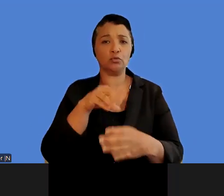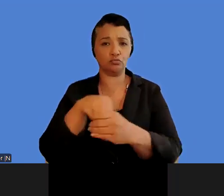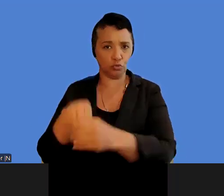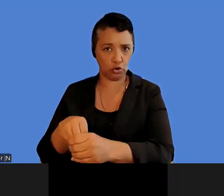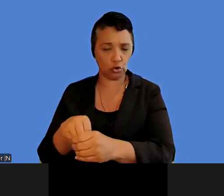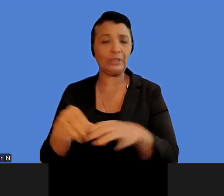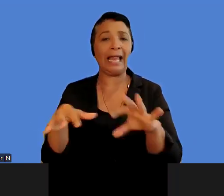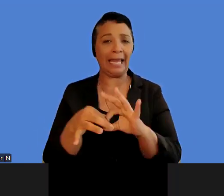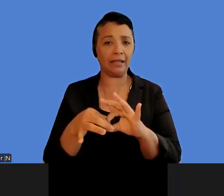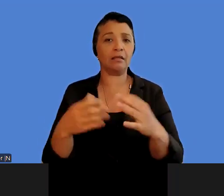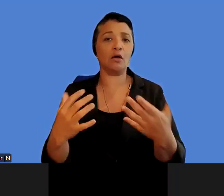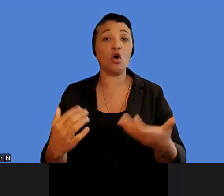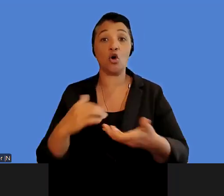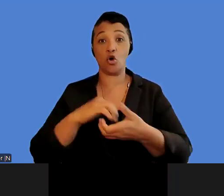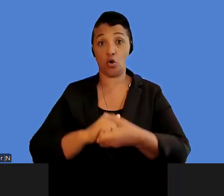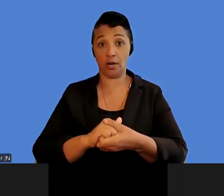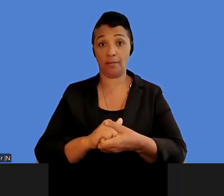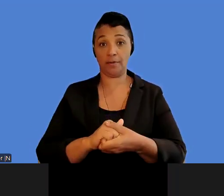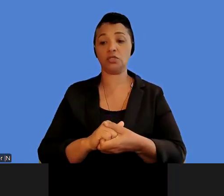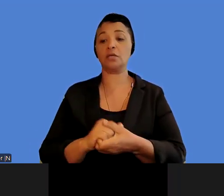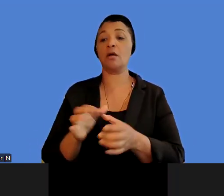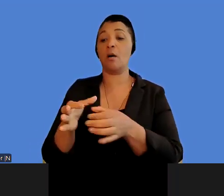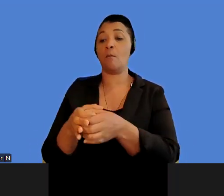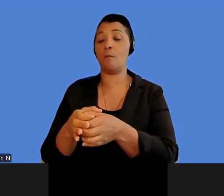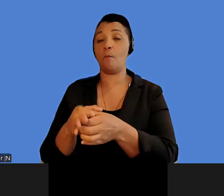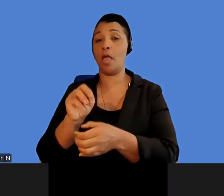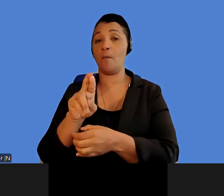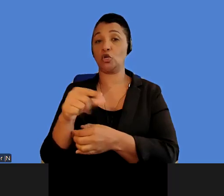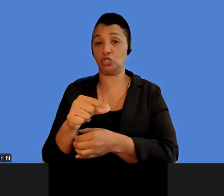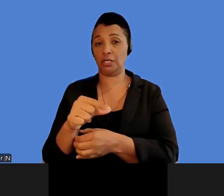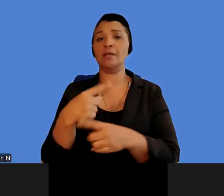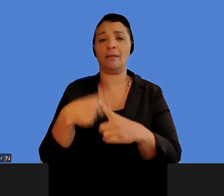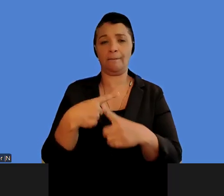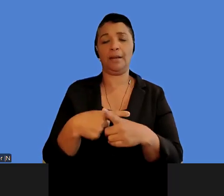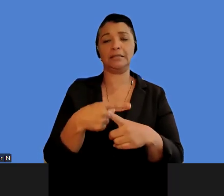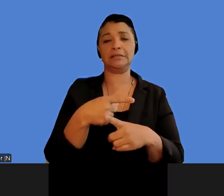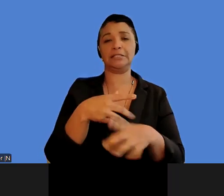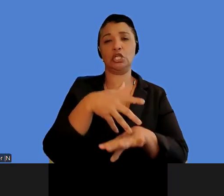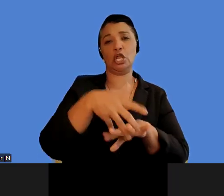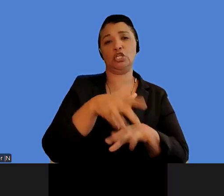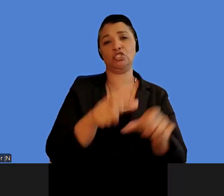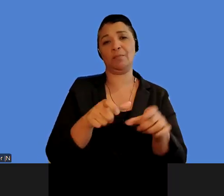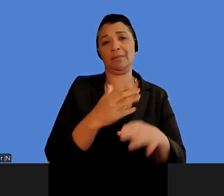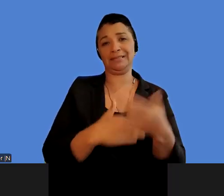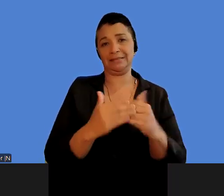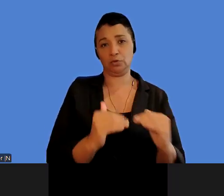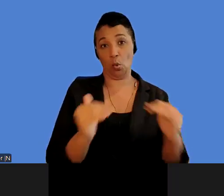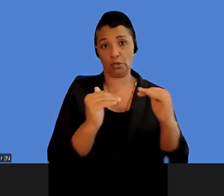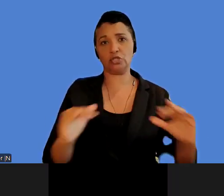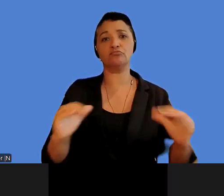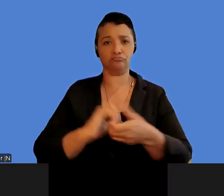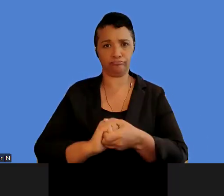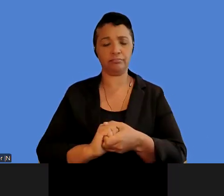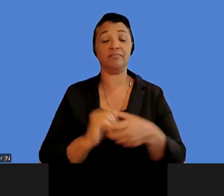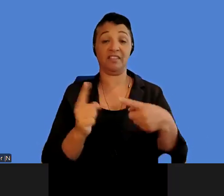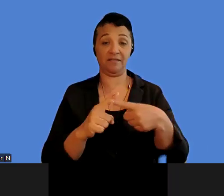of collaboration between Minority Rights Group and other Indigenous people with disabilities organizations. And then I will talk